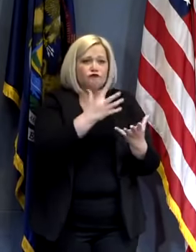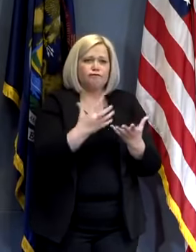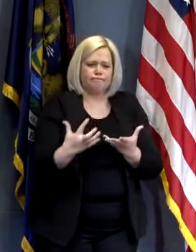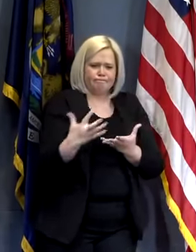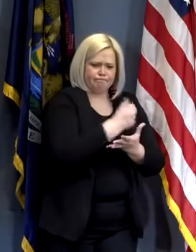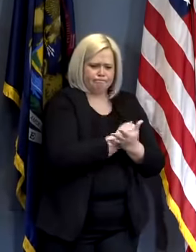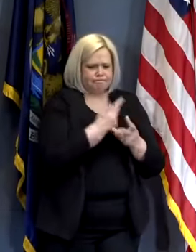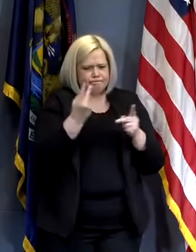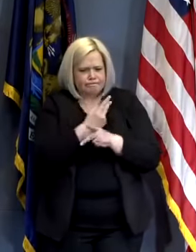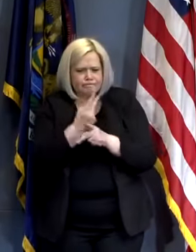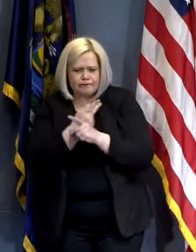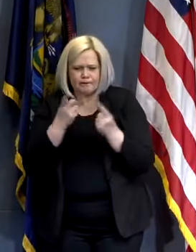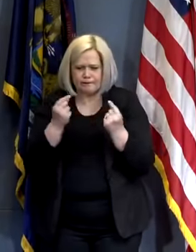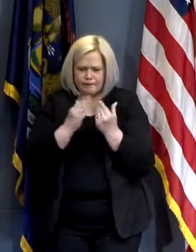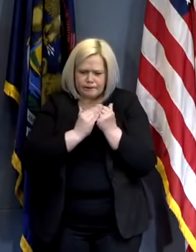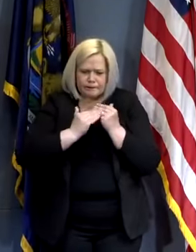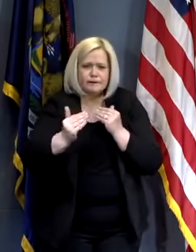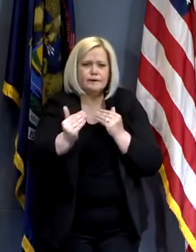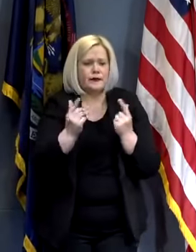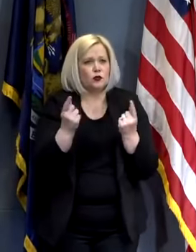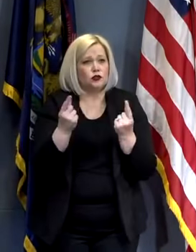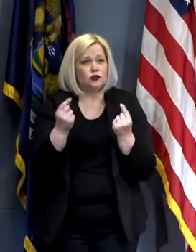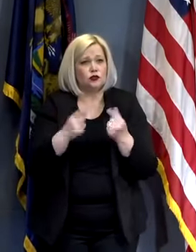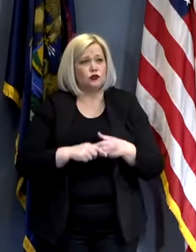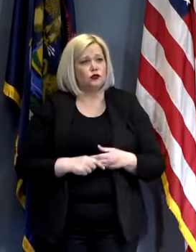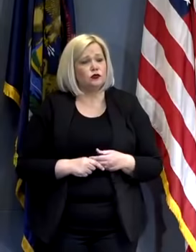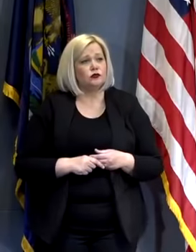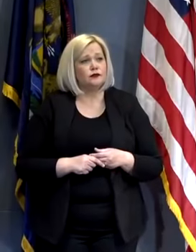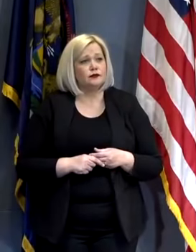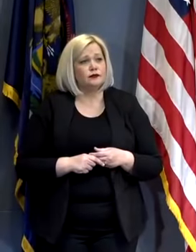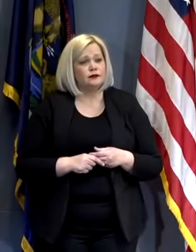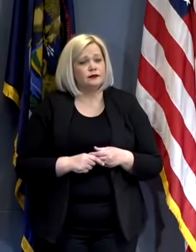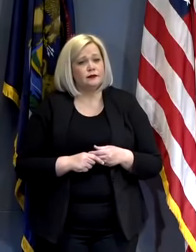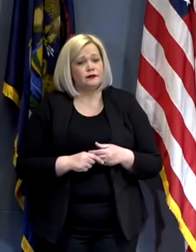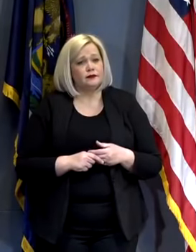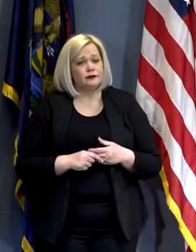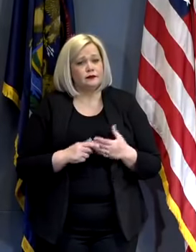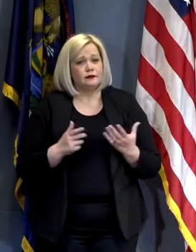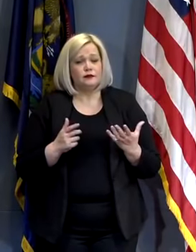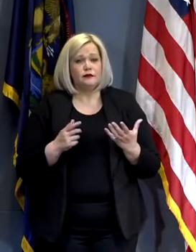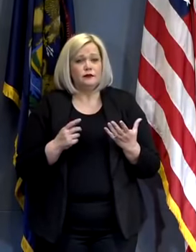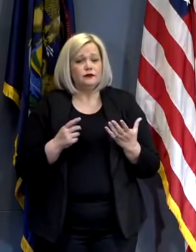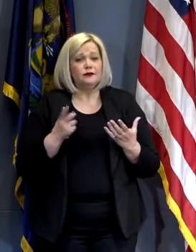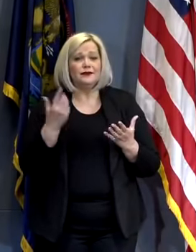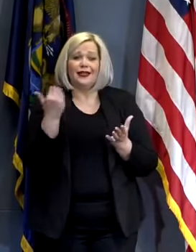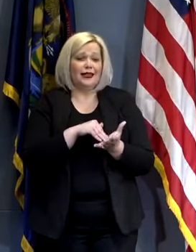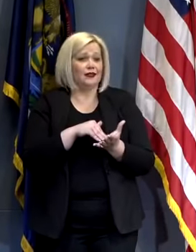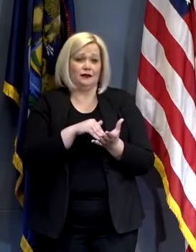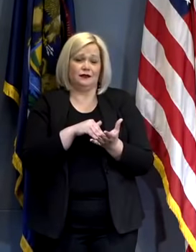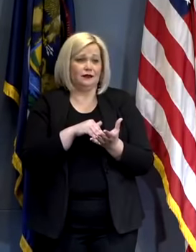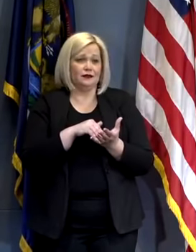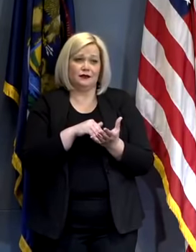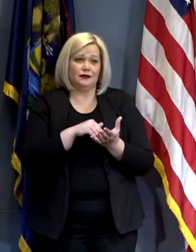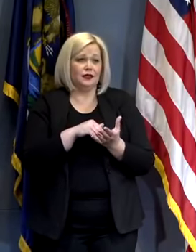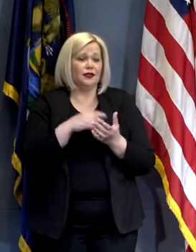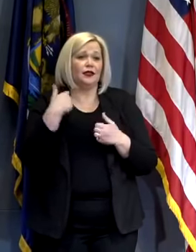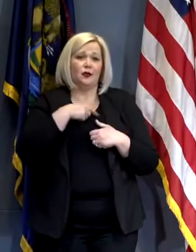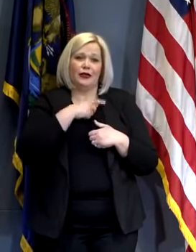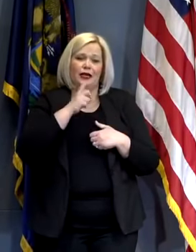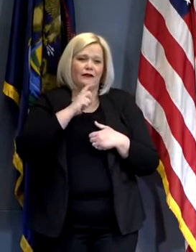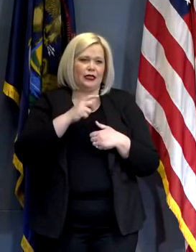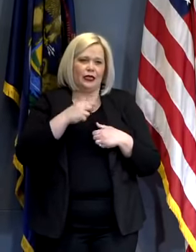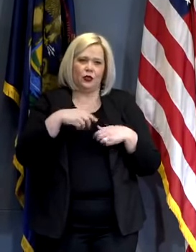make determinations about what the next steps are going to be. They all always have to be, you know, we're going through a rigorous